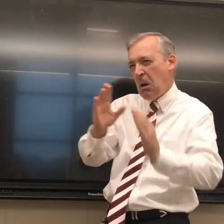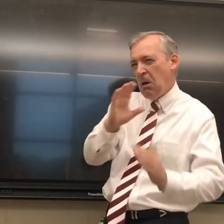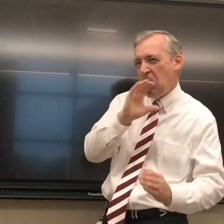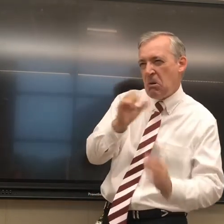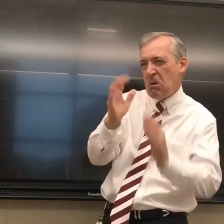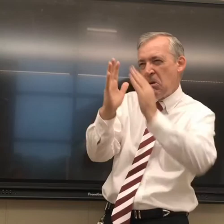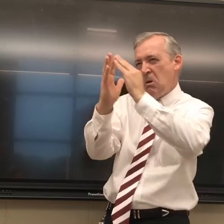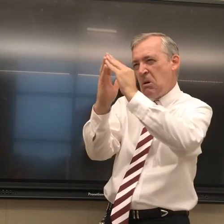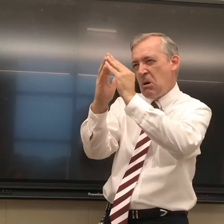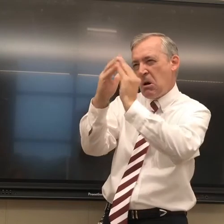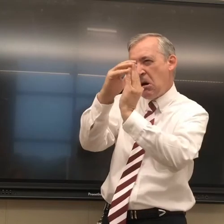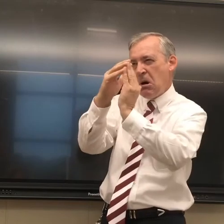that my world had become.